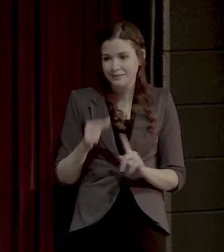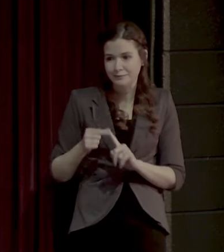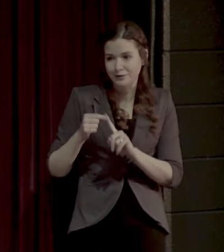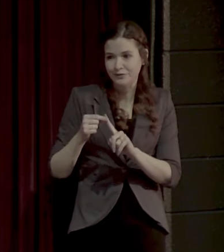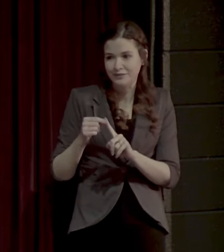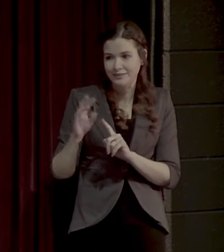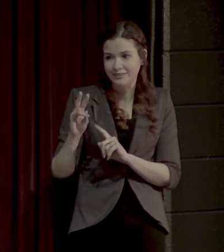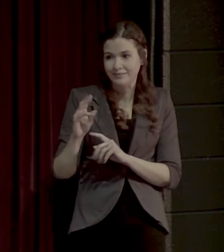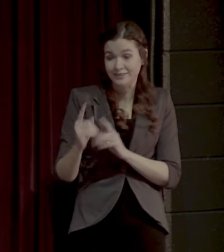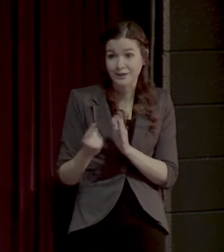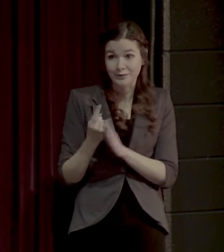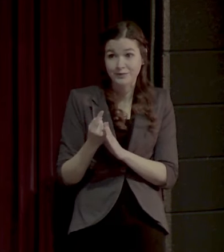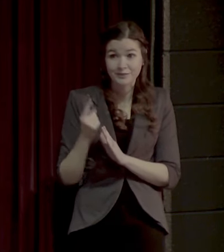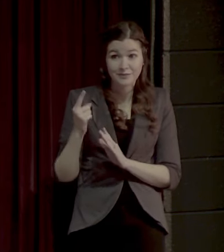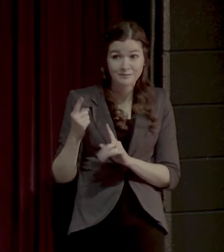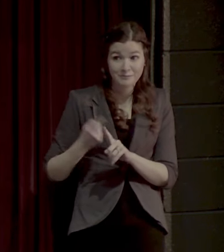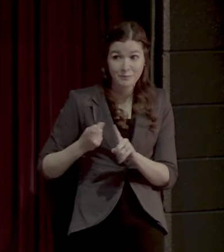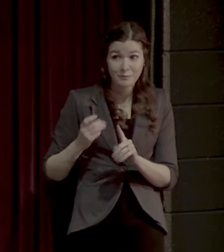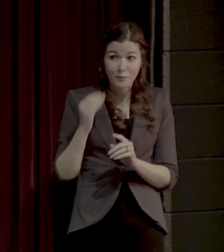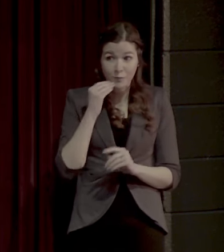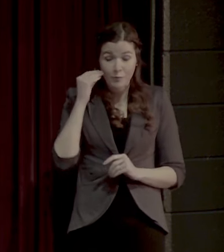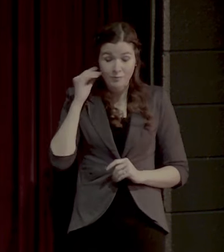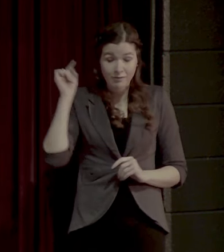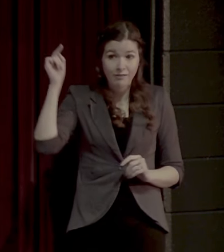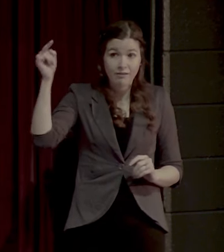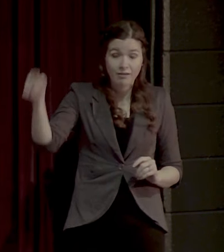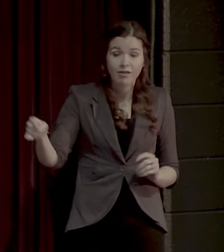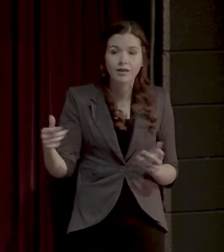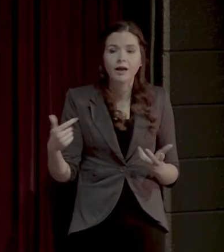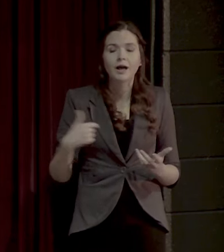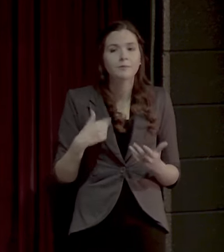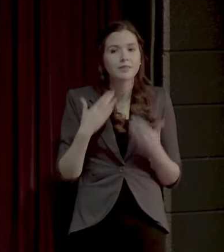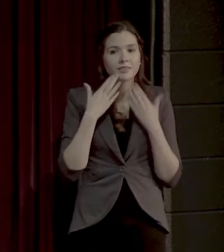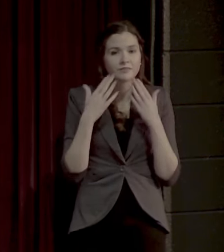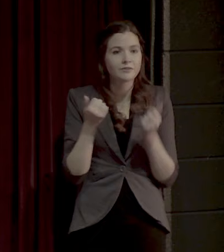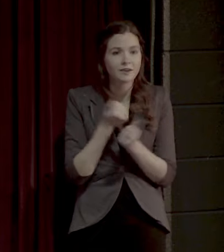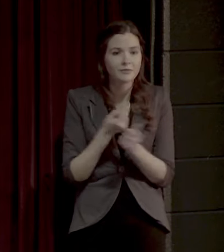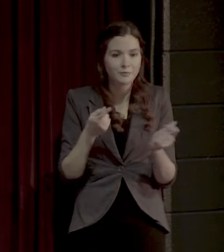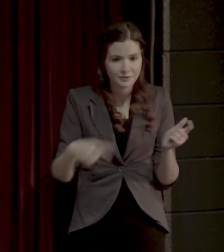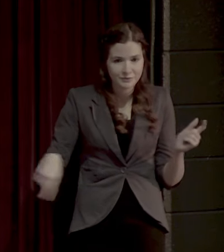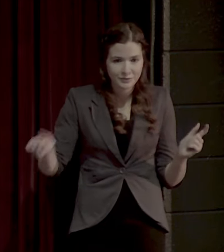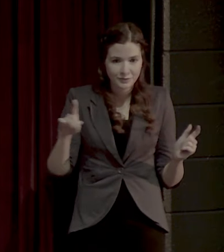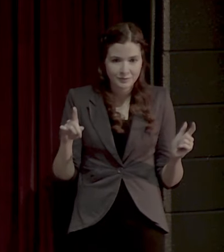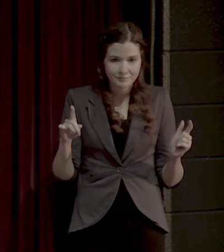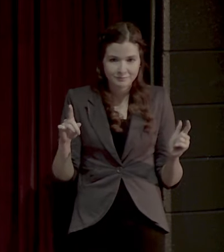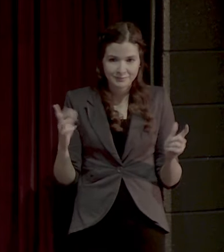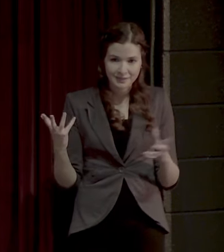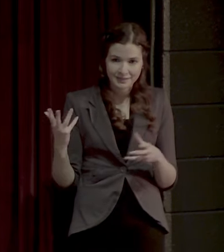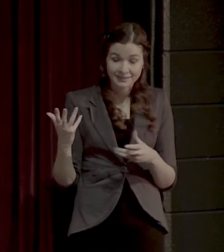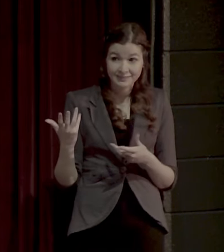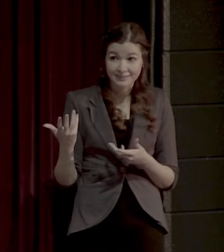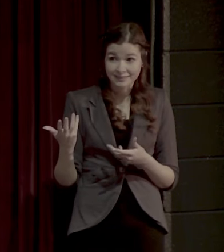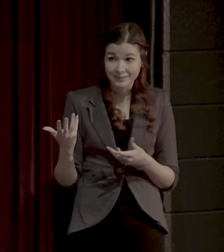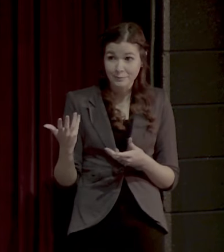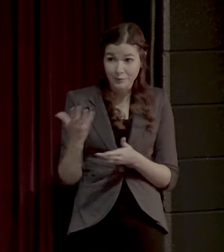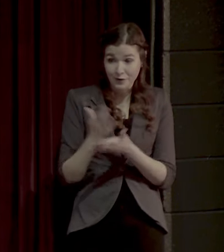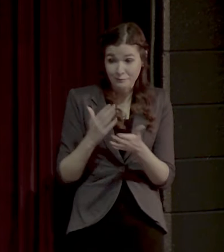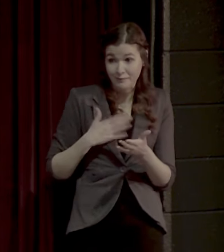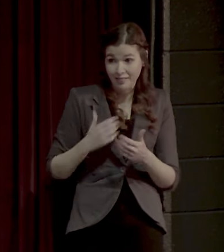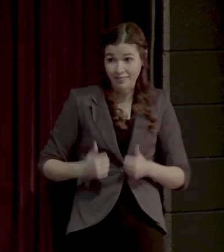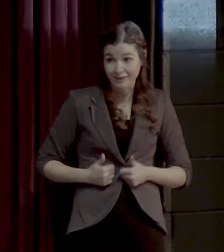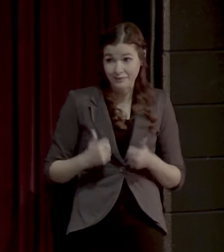17 hours away from home. So I'm grateful for each and every one of you who have stepped into my life and made my Lake